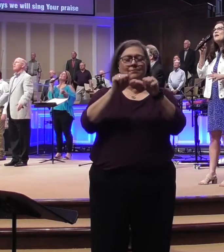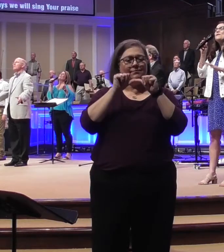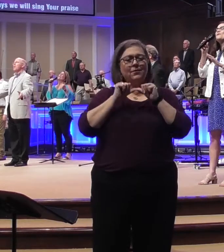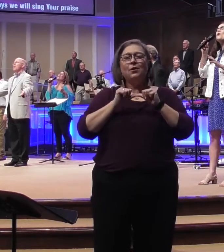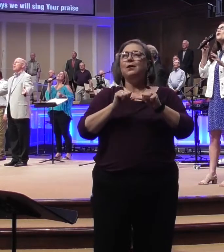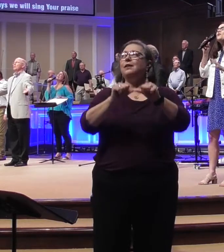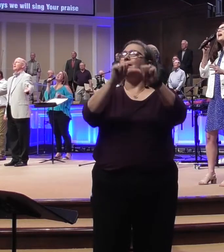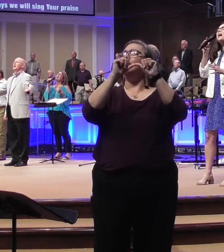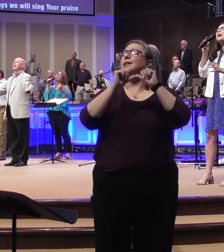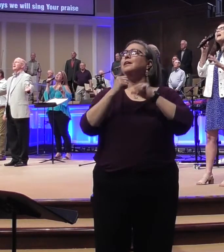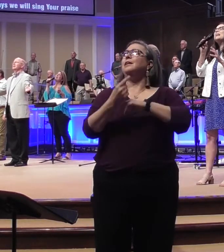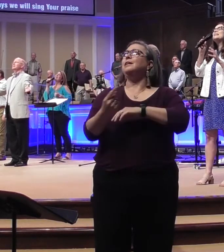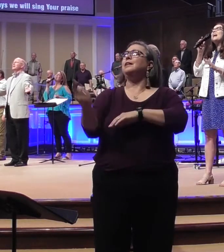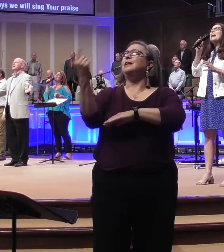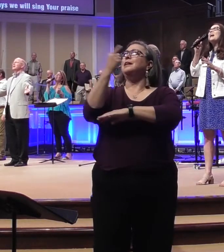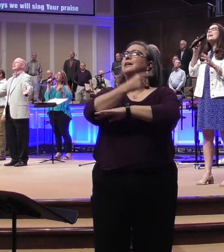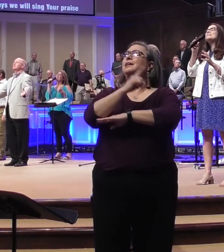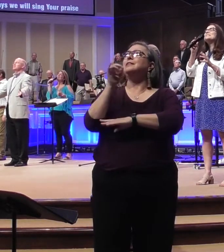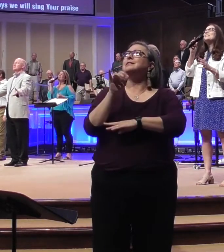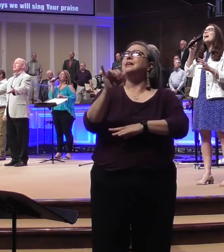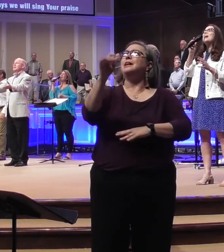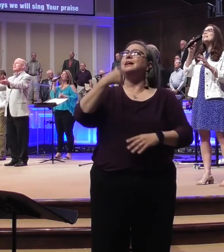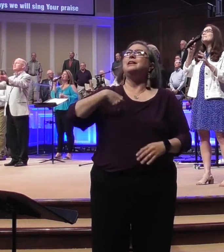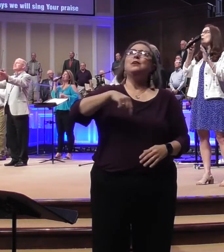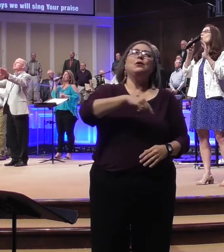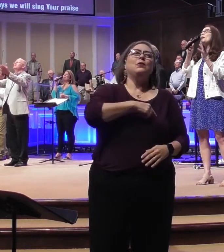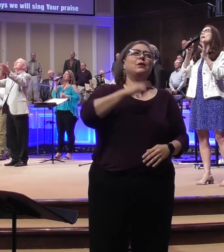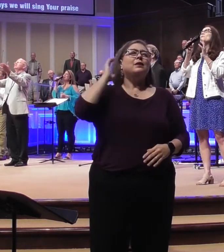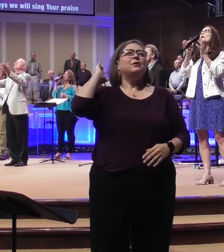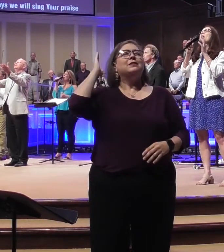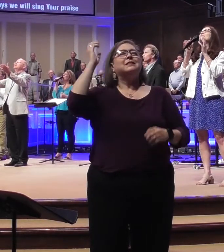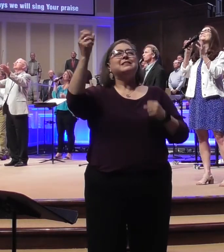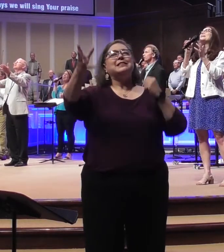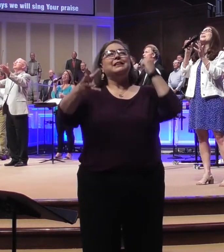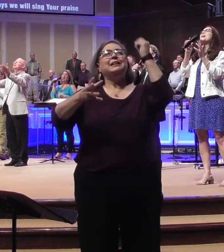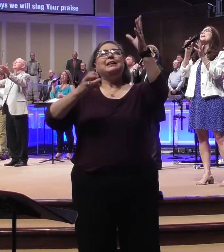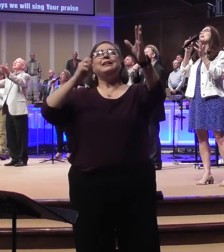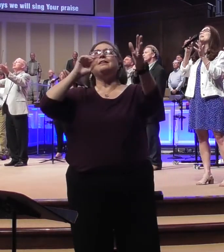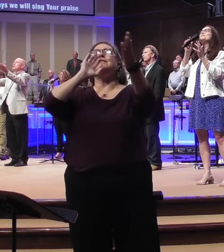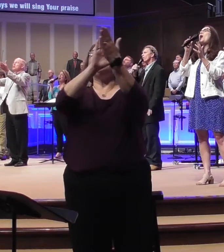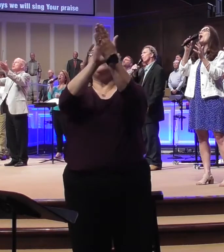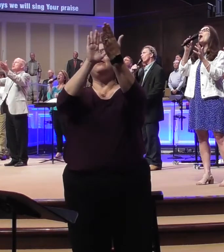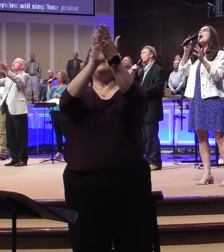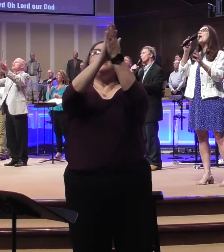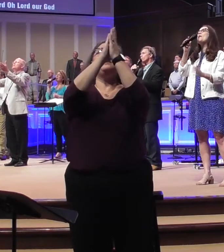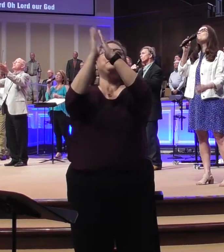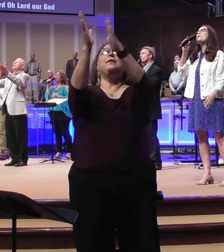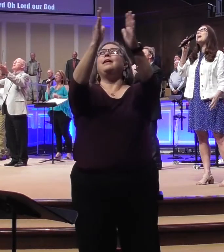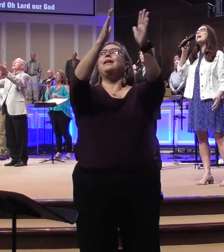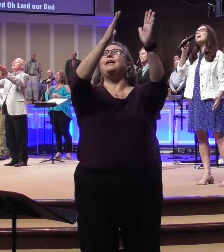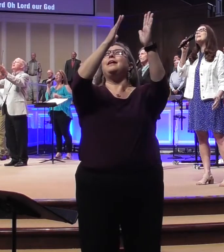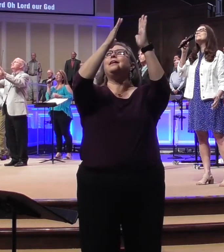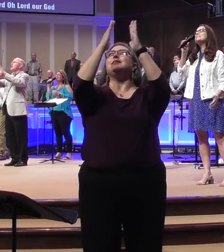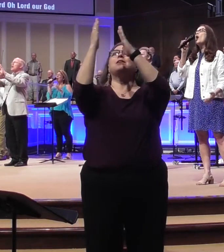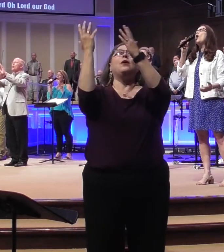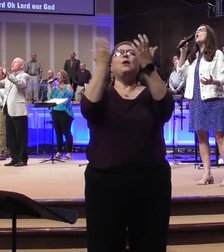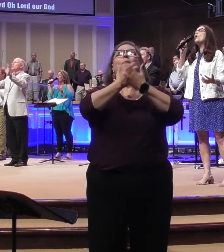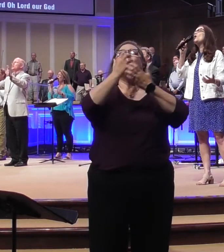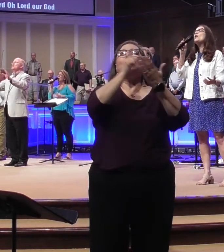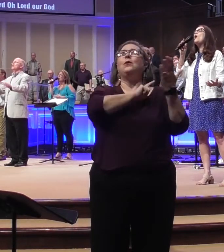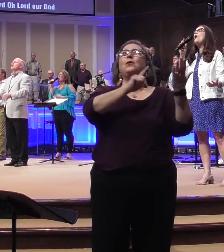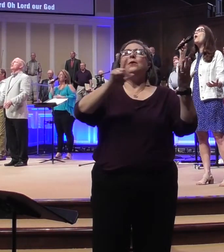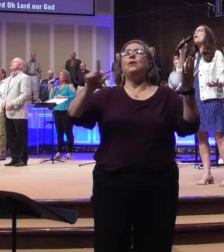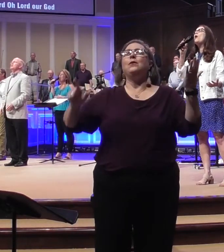forevermore. For endless days we will sing Your praise.